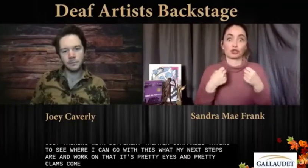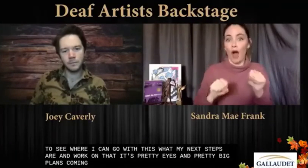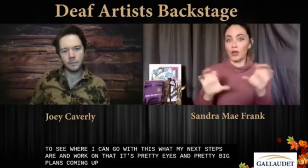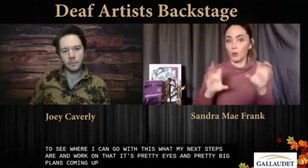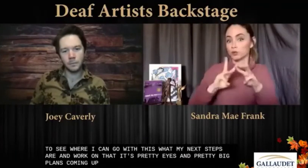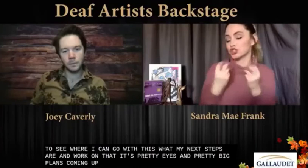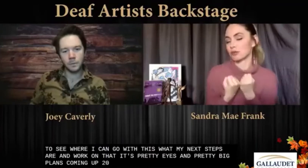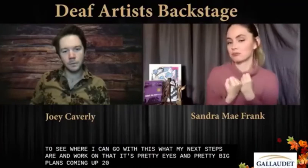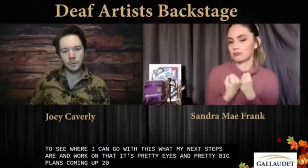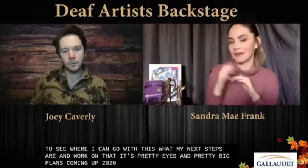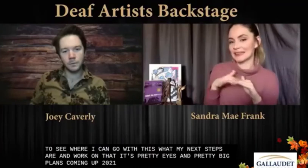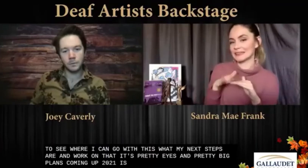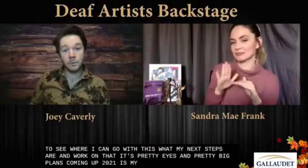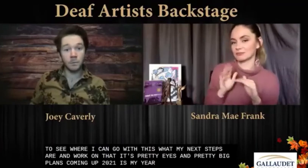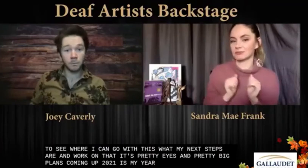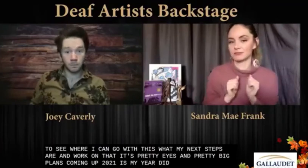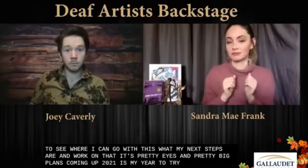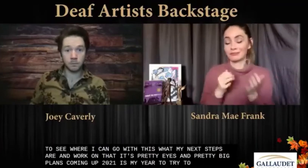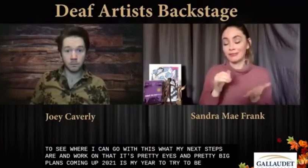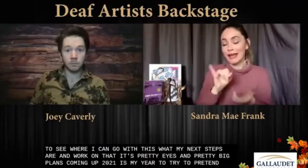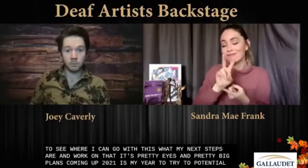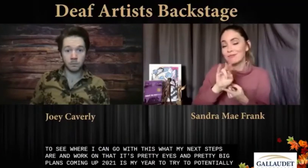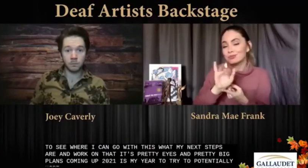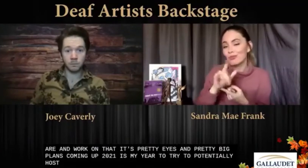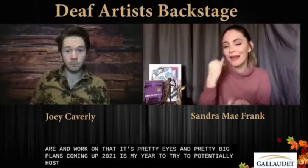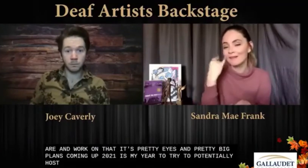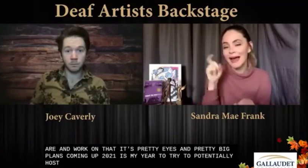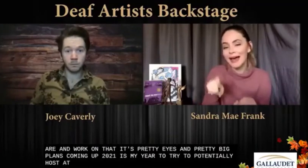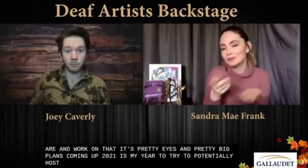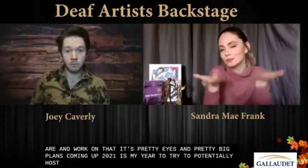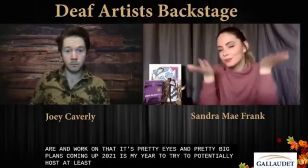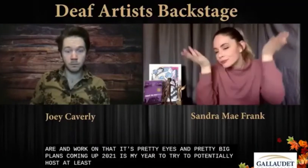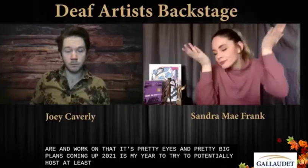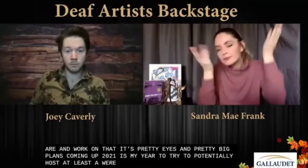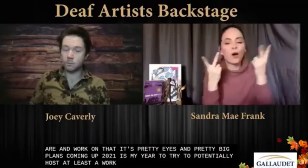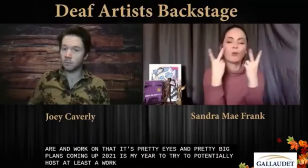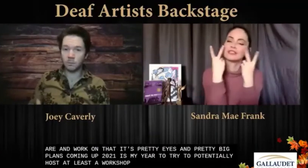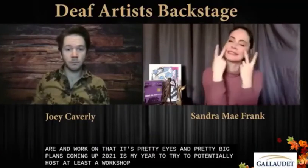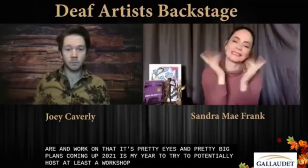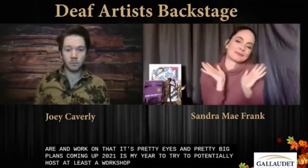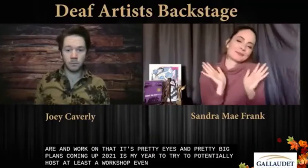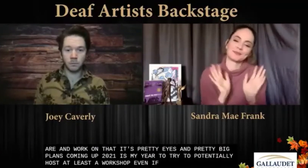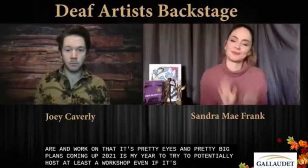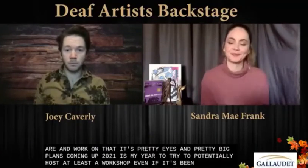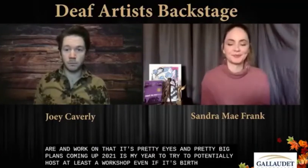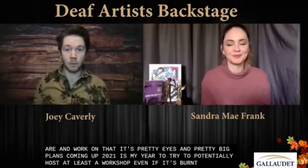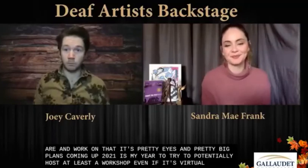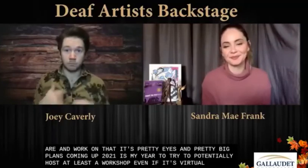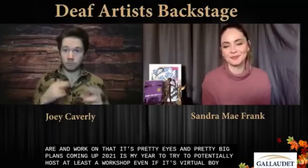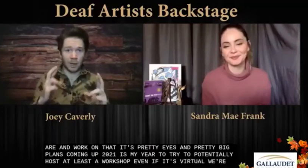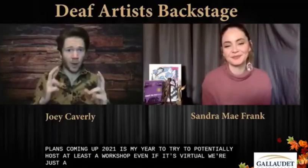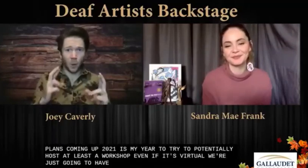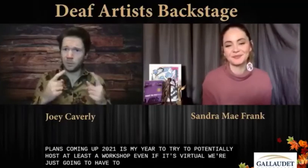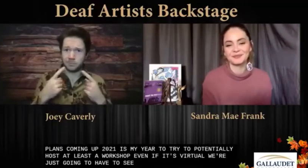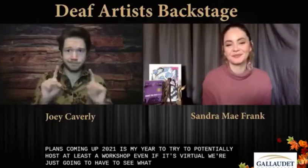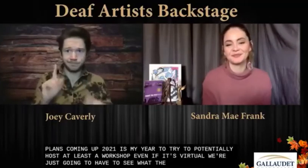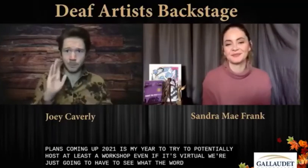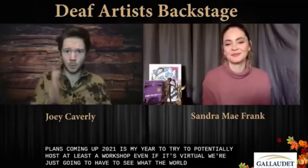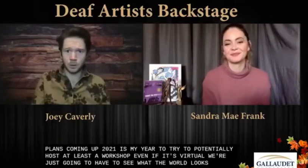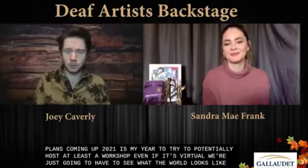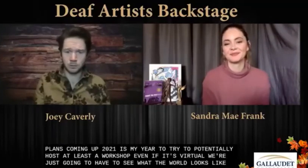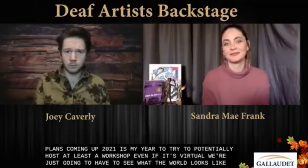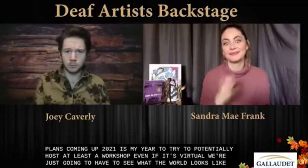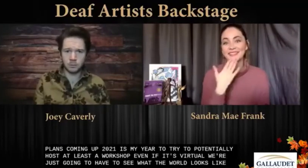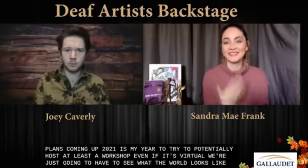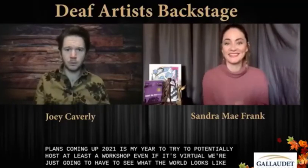coming up 2021 is my year to try to potentially host at least a workshop even if it's virtual we're just going to have to see what the world looks